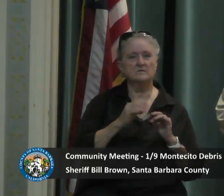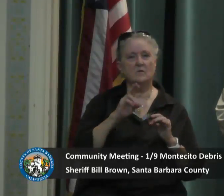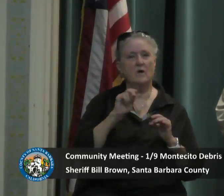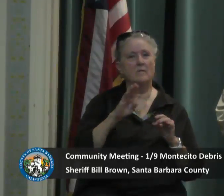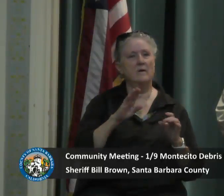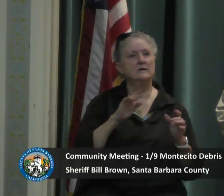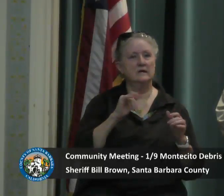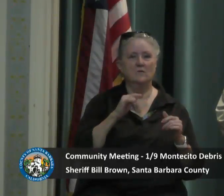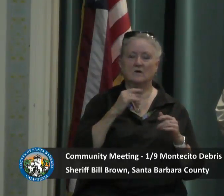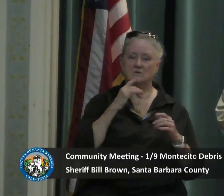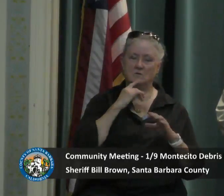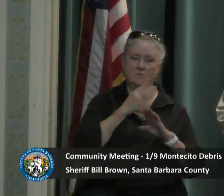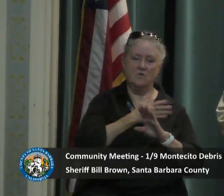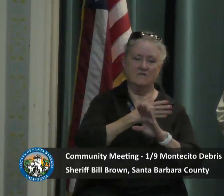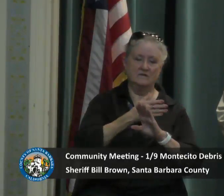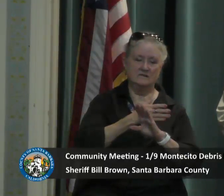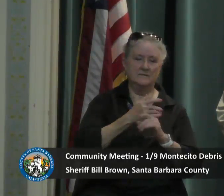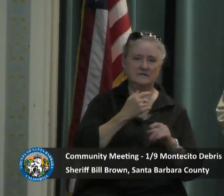I'd like to prep by